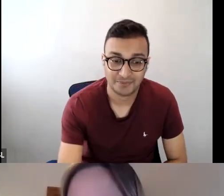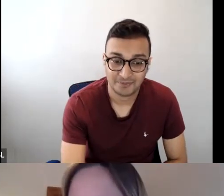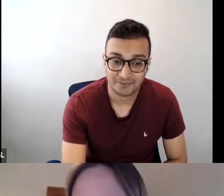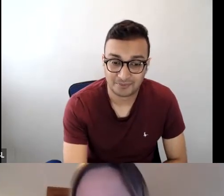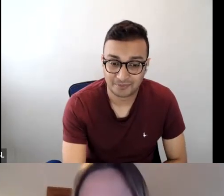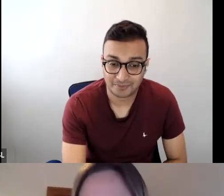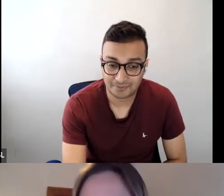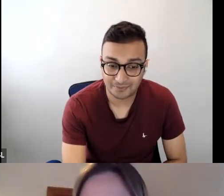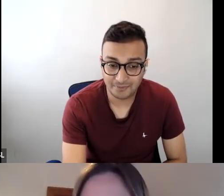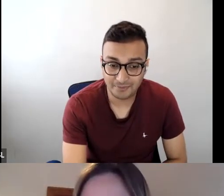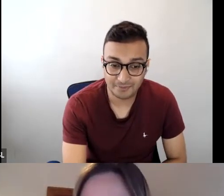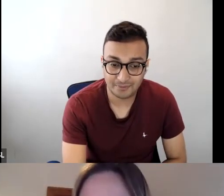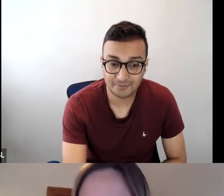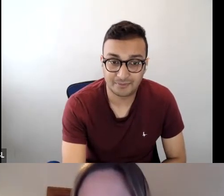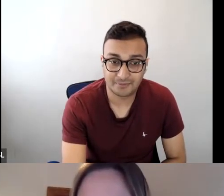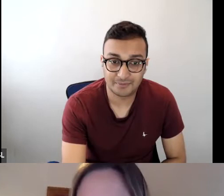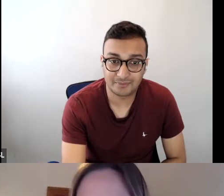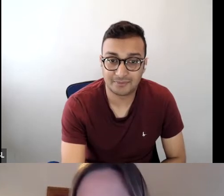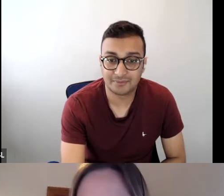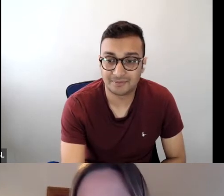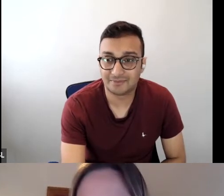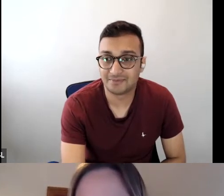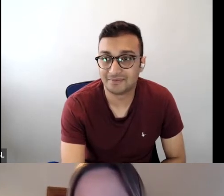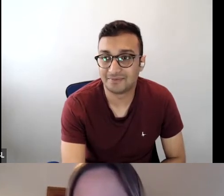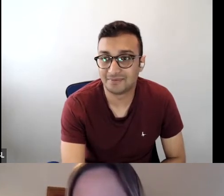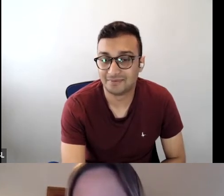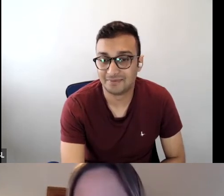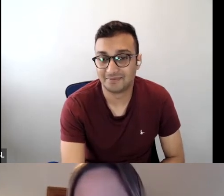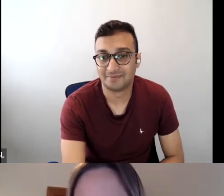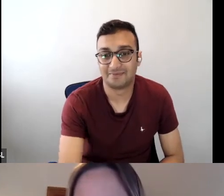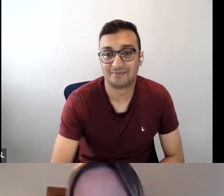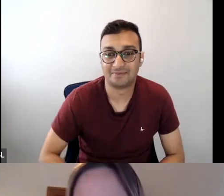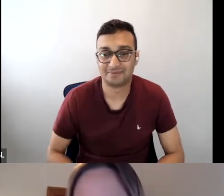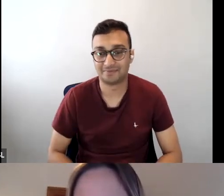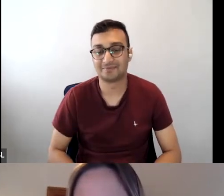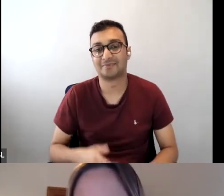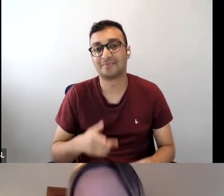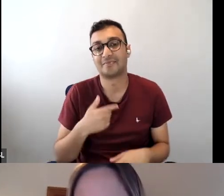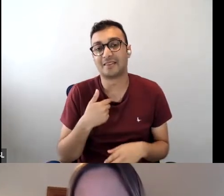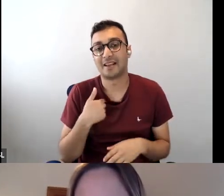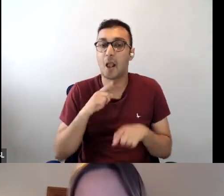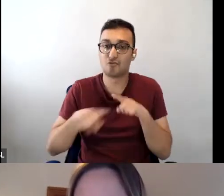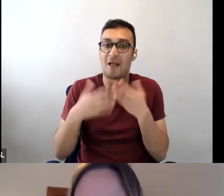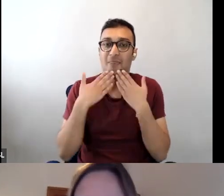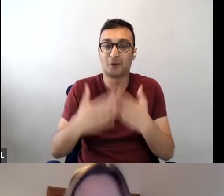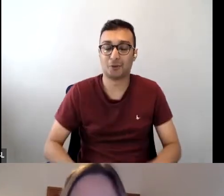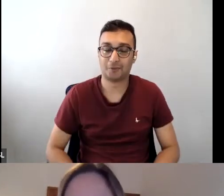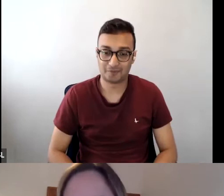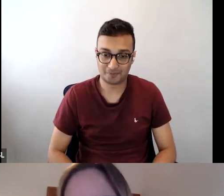Thank you so much for that. It's really interesting to I hope hear. I tried in Ethiopia in the last 1 year. Thank you so much.